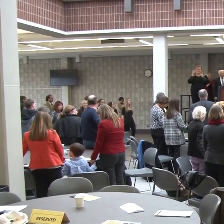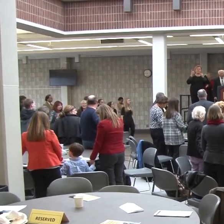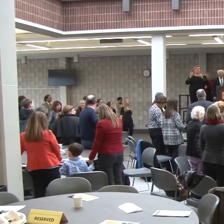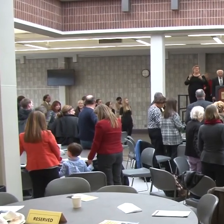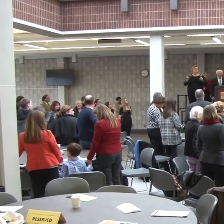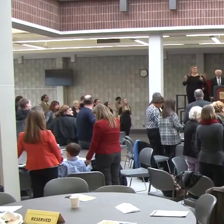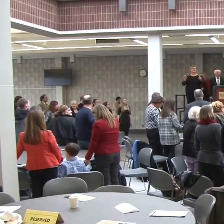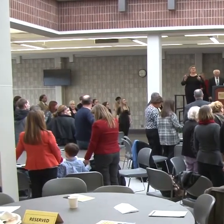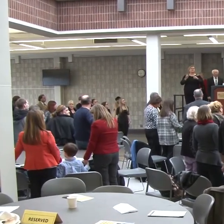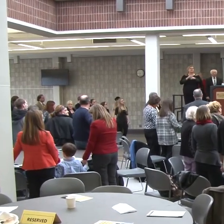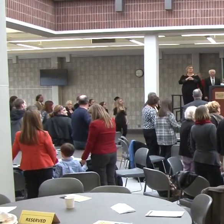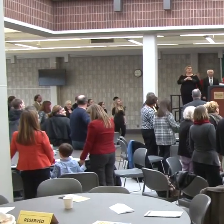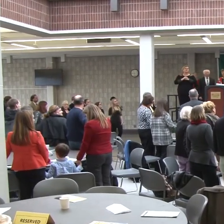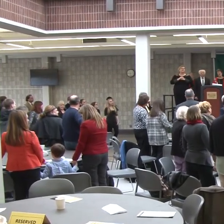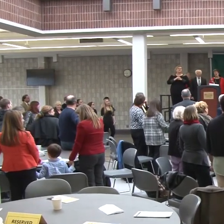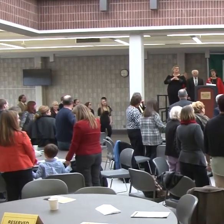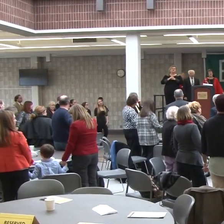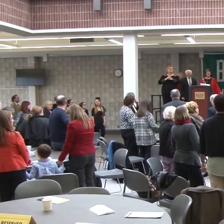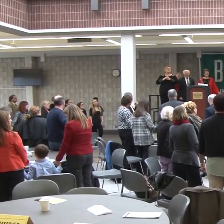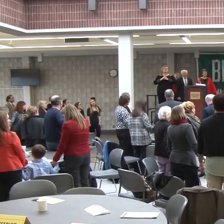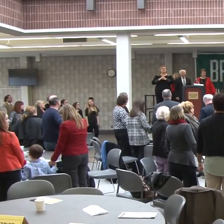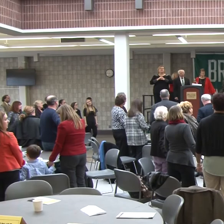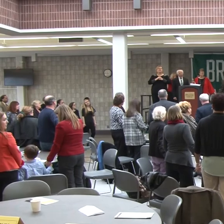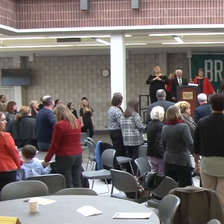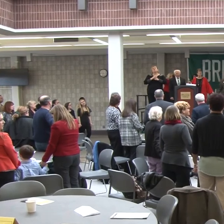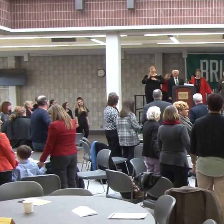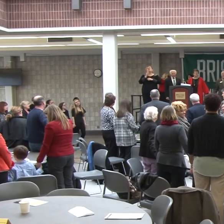someday. Oh,